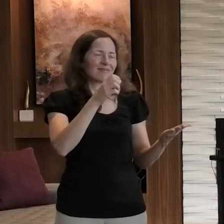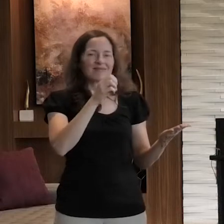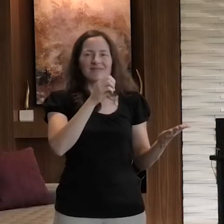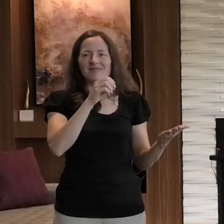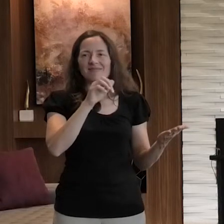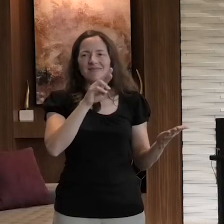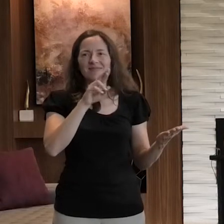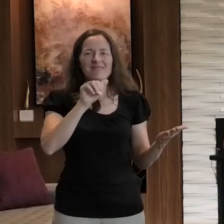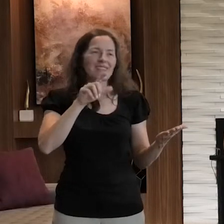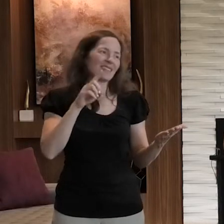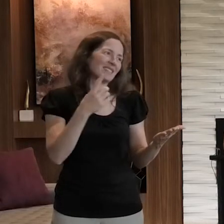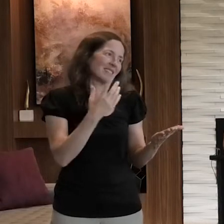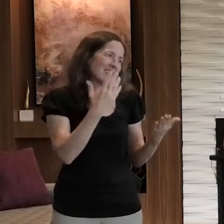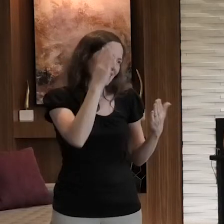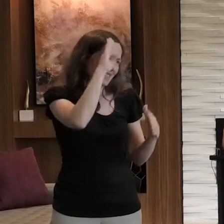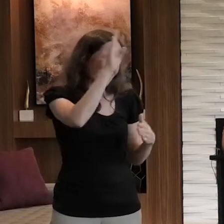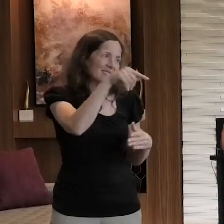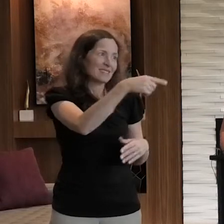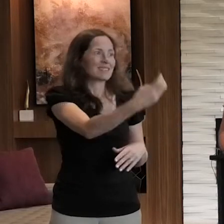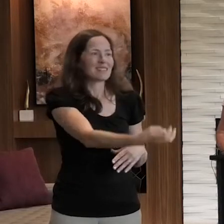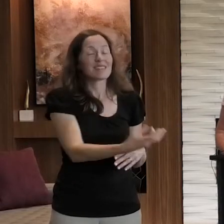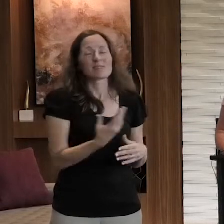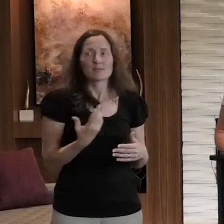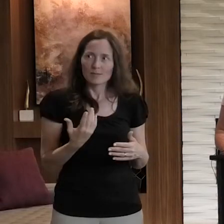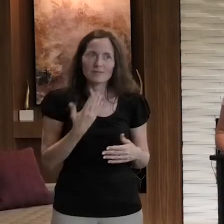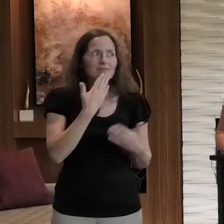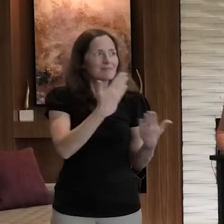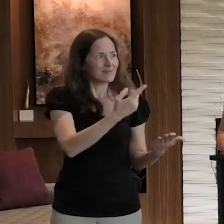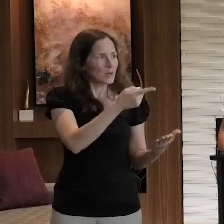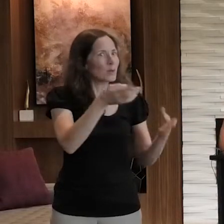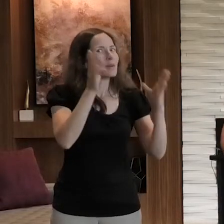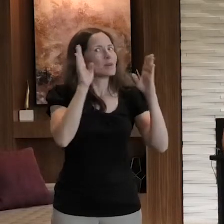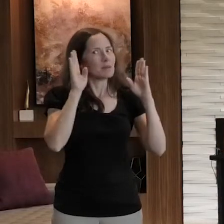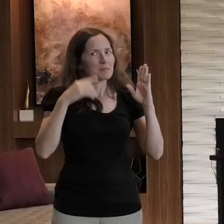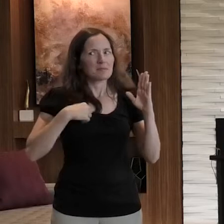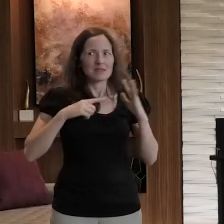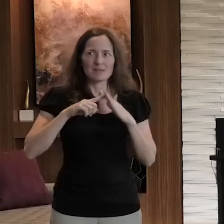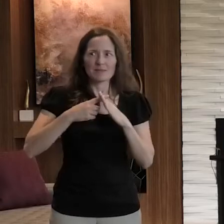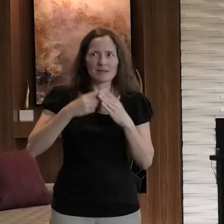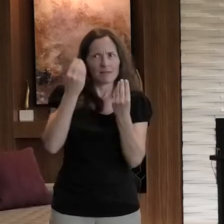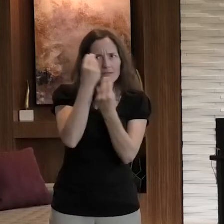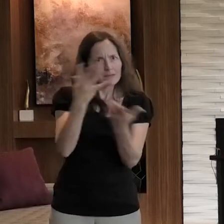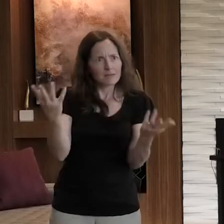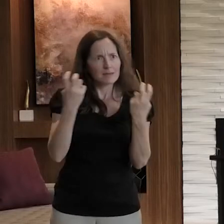down. Thank you. You listened to me in the beginning.